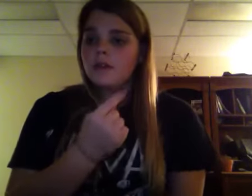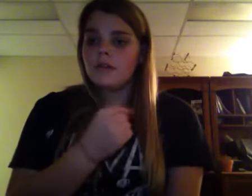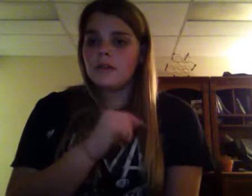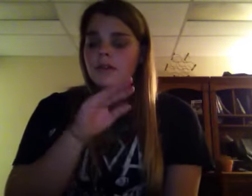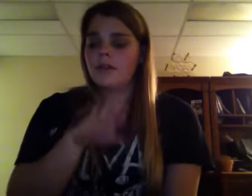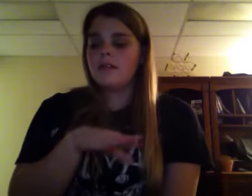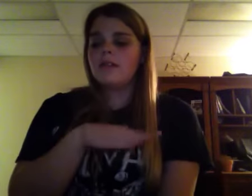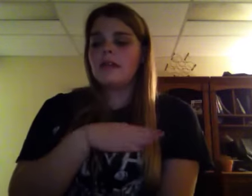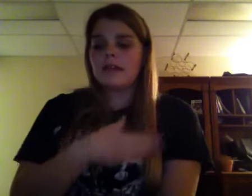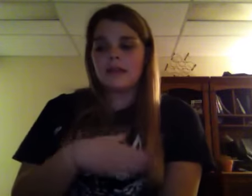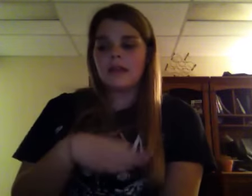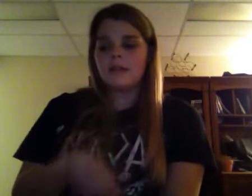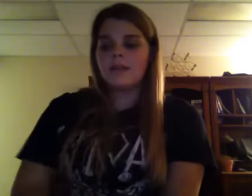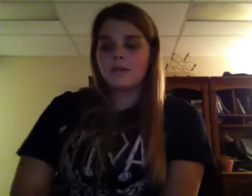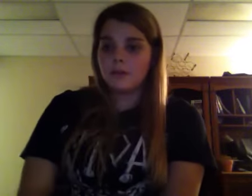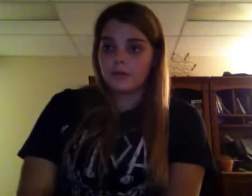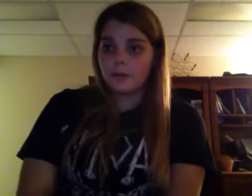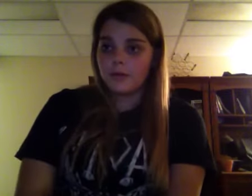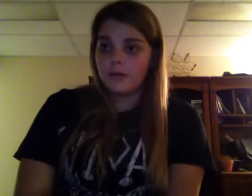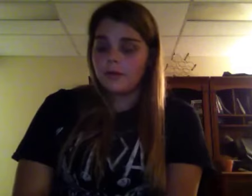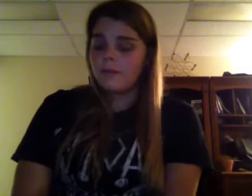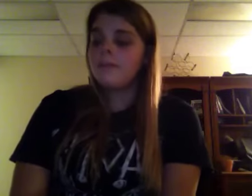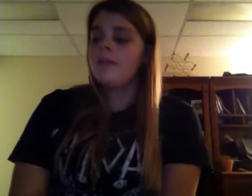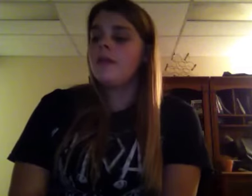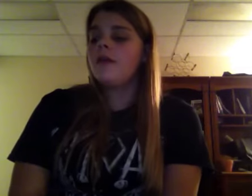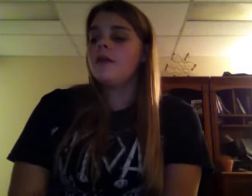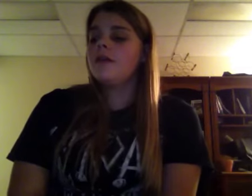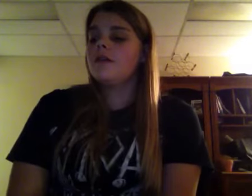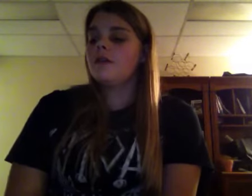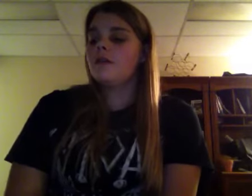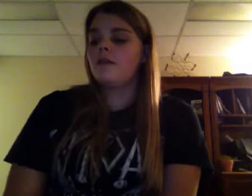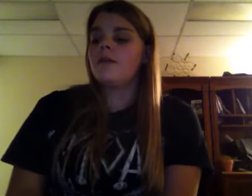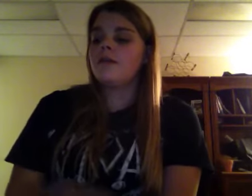usually, this I think comes down to personal preference. So